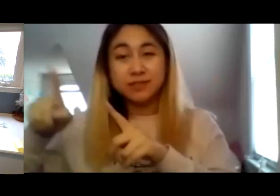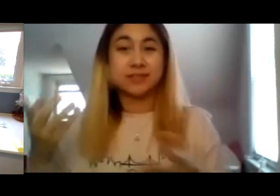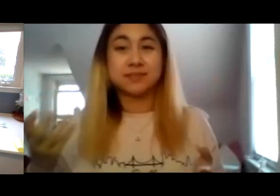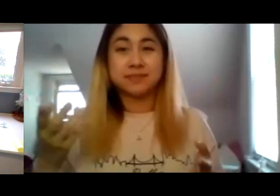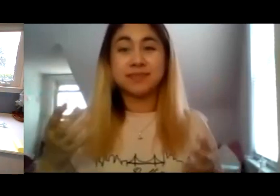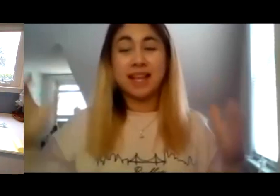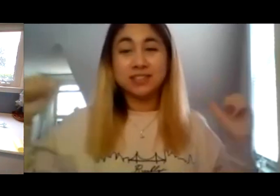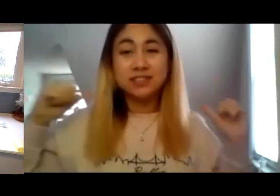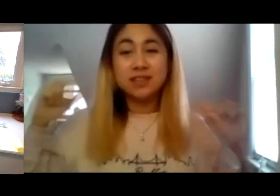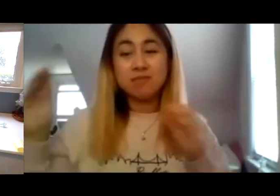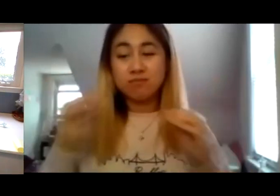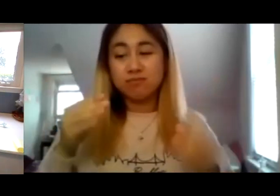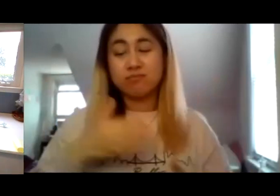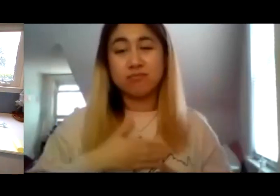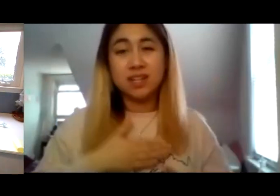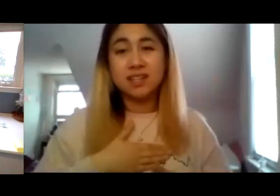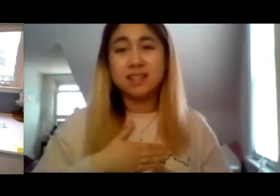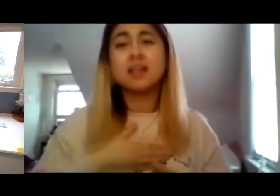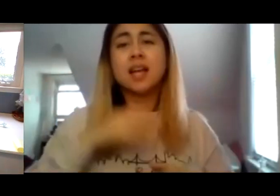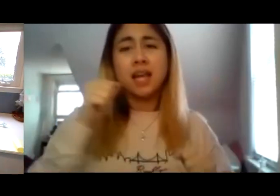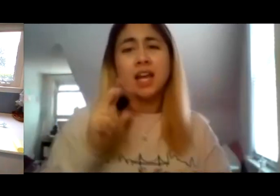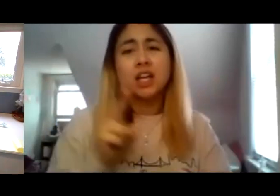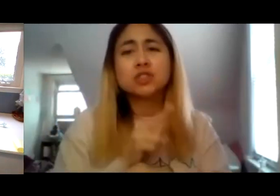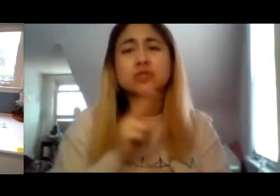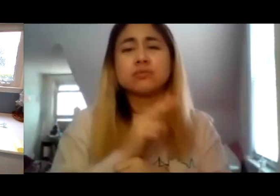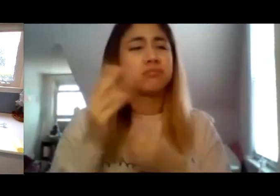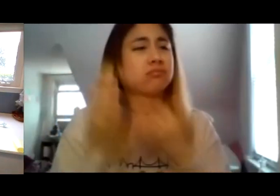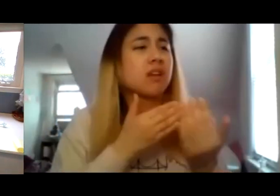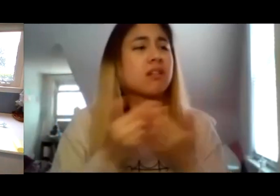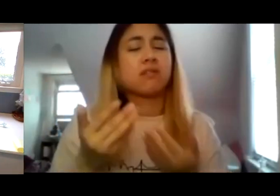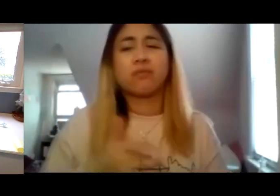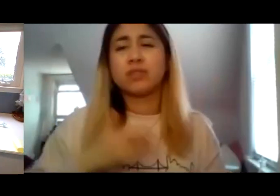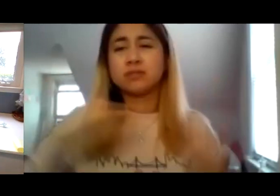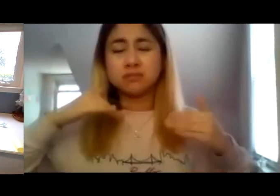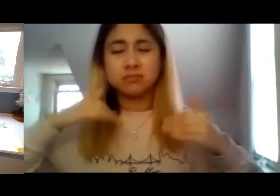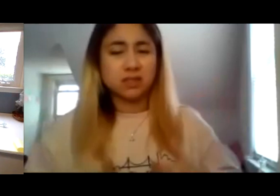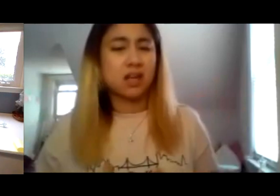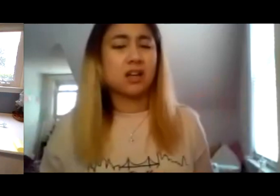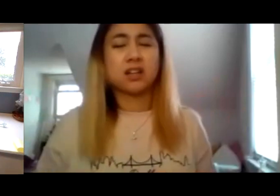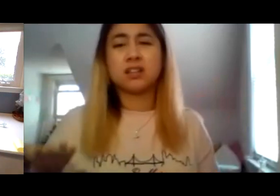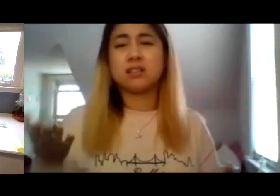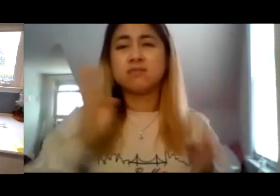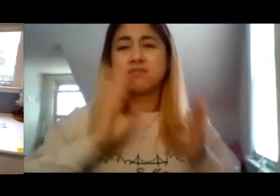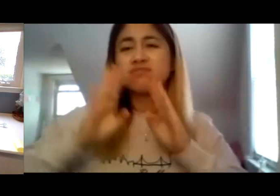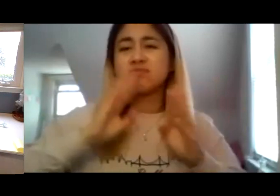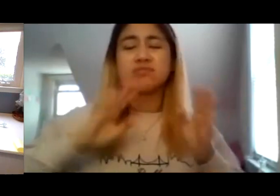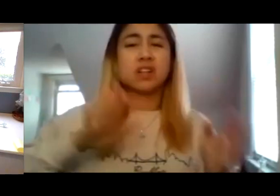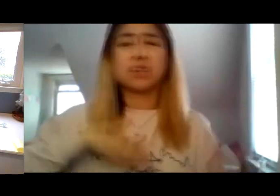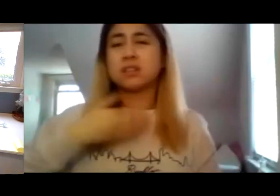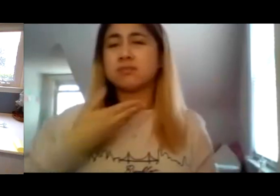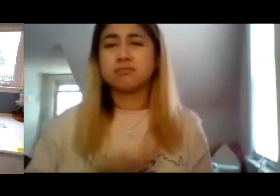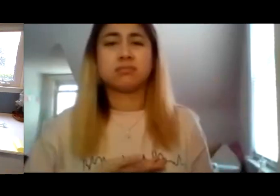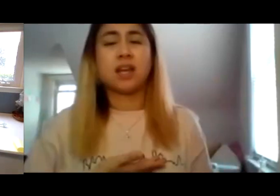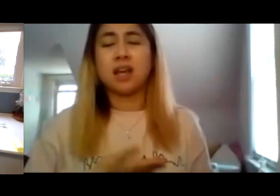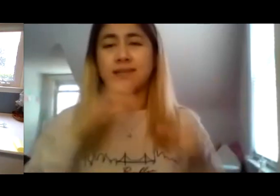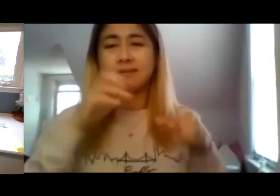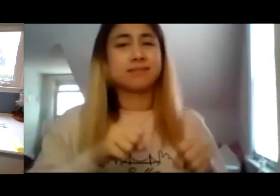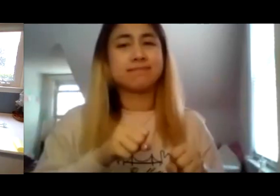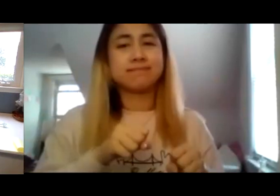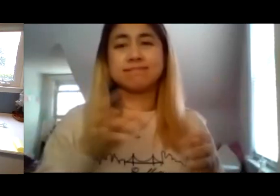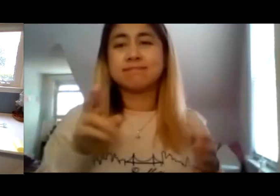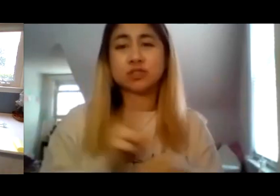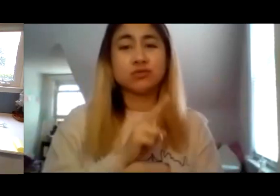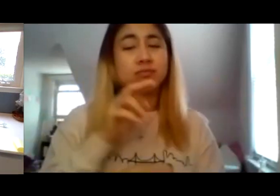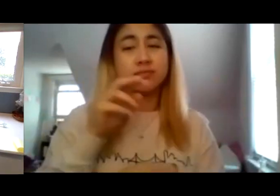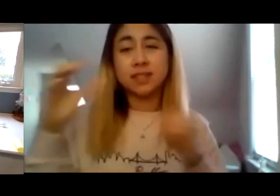we feel tired or stressed out or upset or it's hard to focus. We can use these as breaks. All right, so what we're